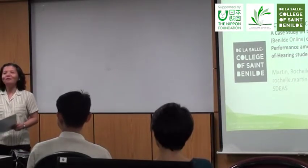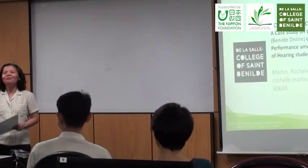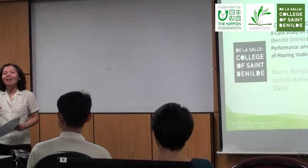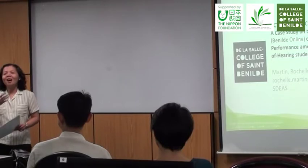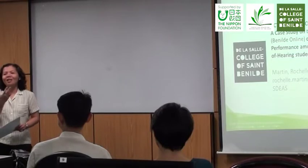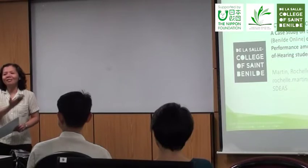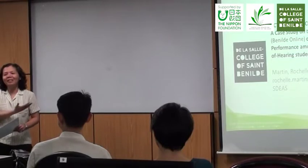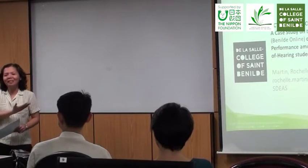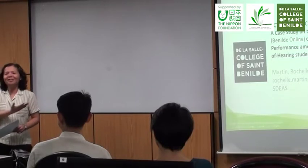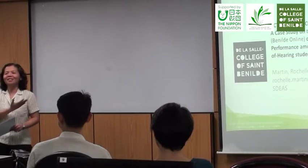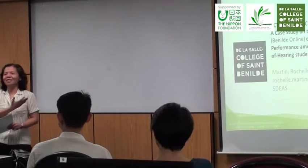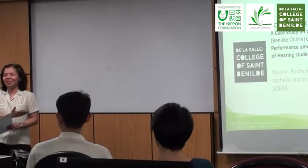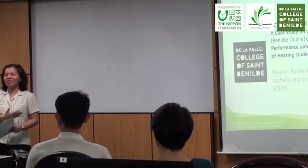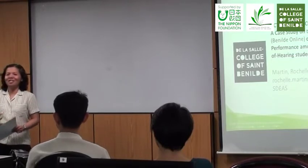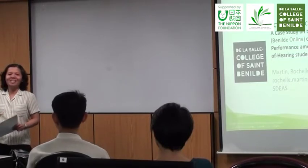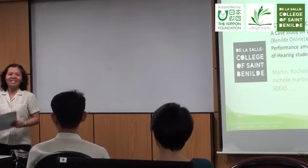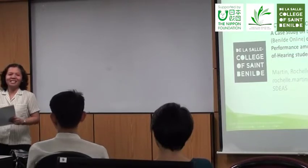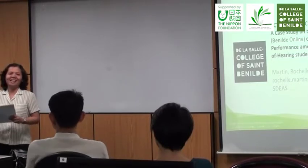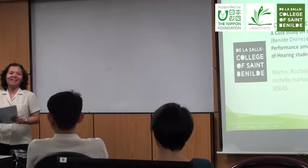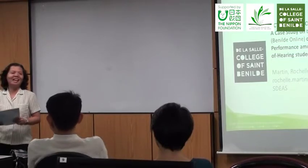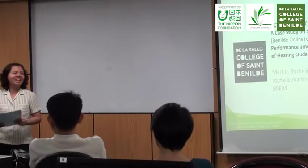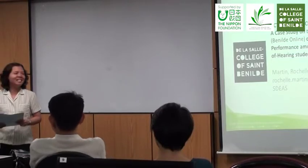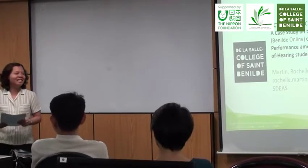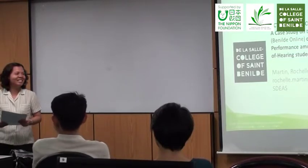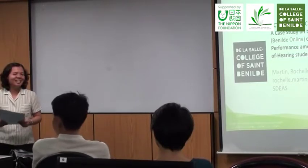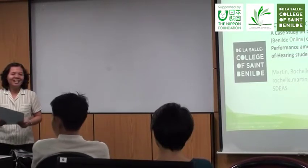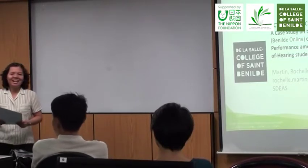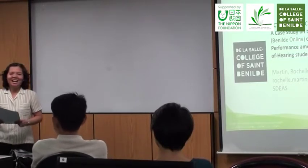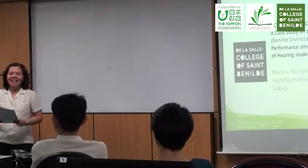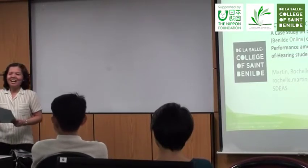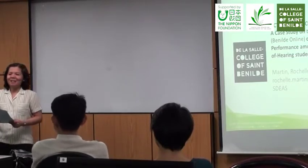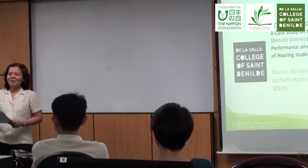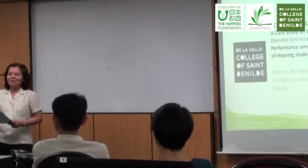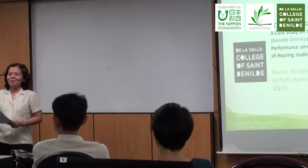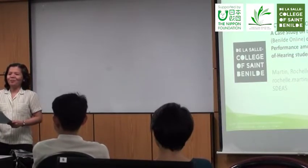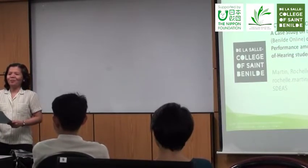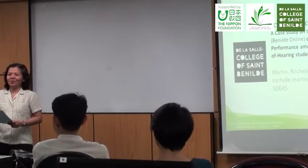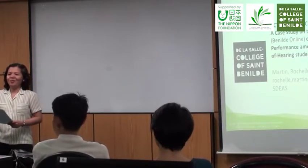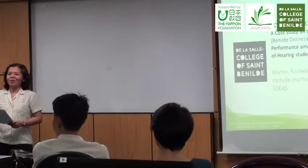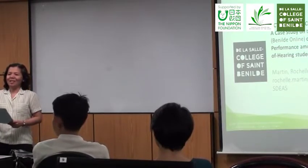one of our dear teachers in this class.